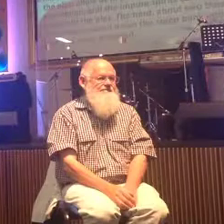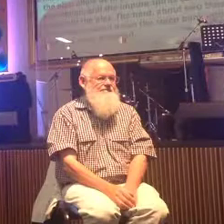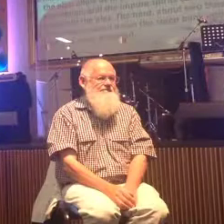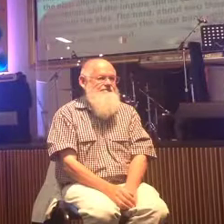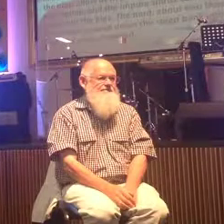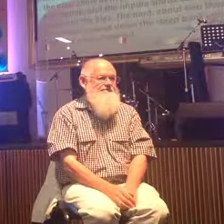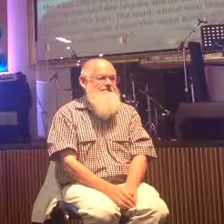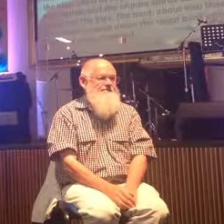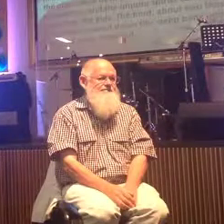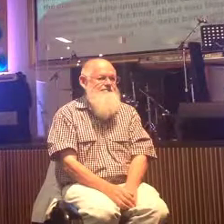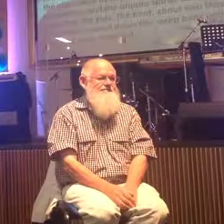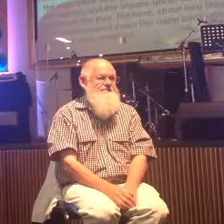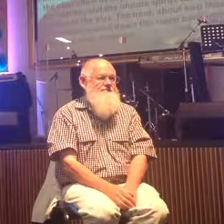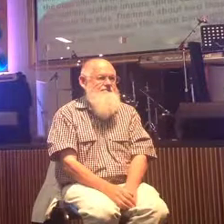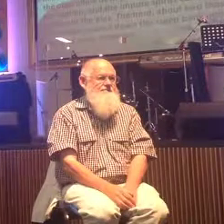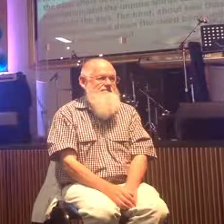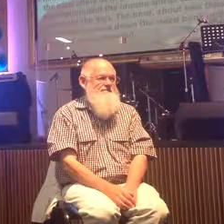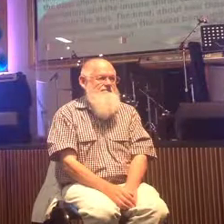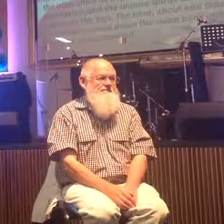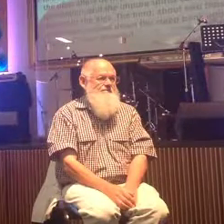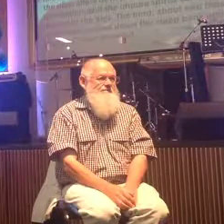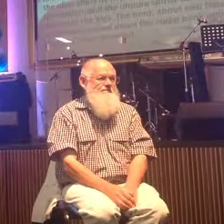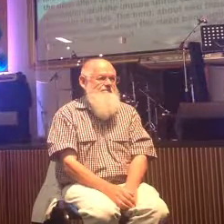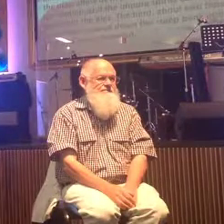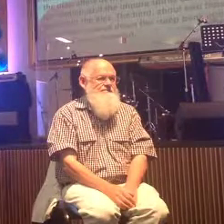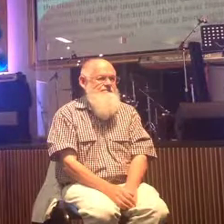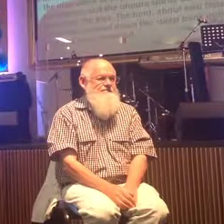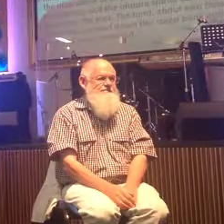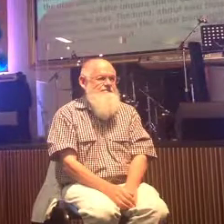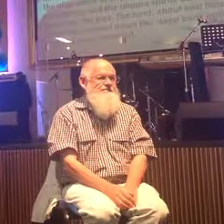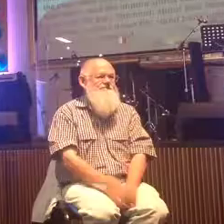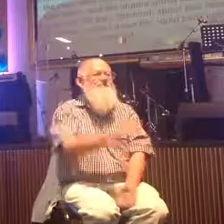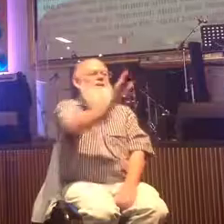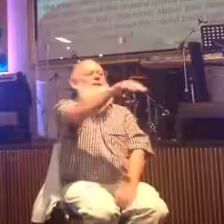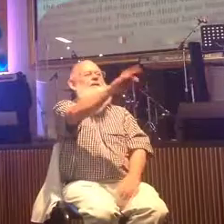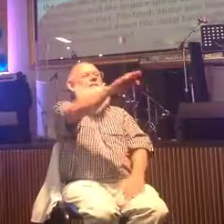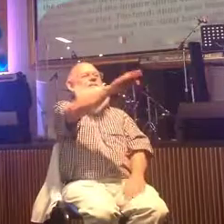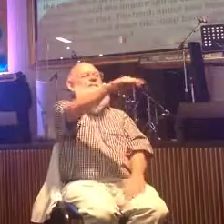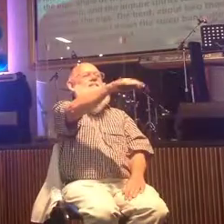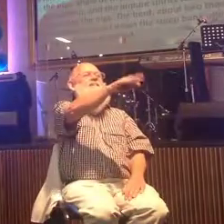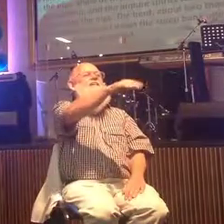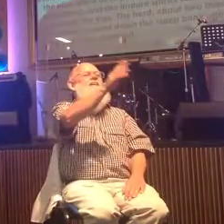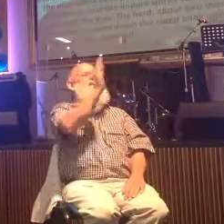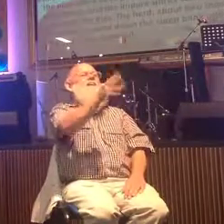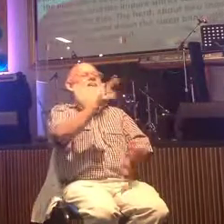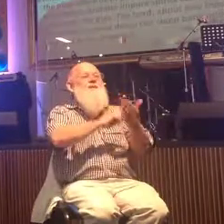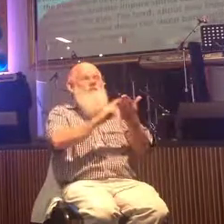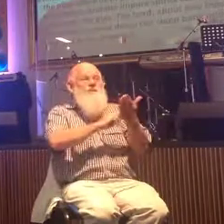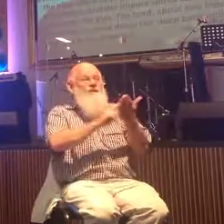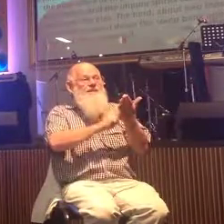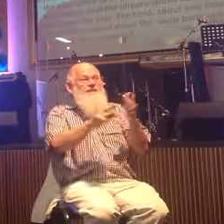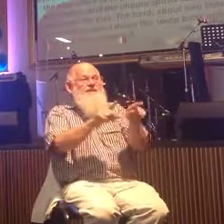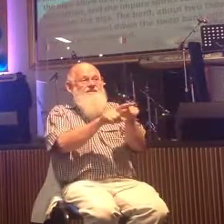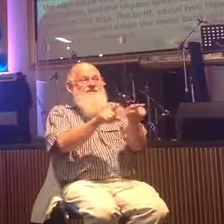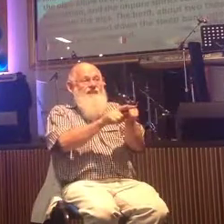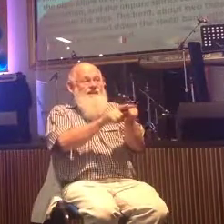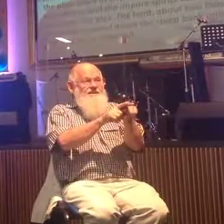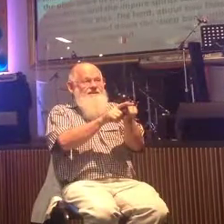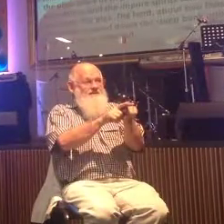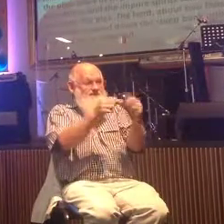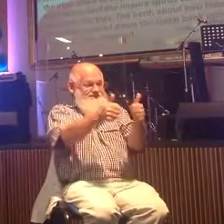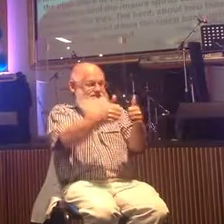feeding on the nearby hillside. The demons begged Jesus, "Send us among the pigs, allow us to go into them." He gave them permission, and the